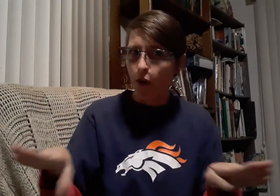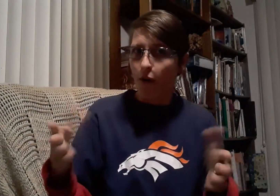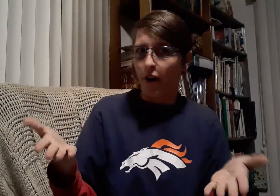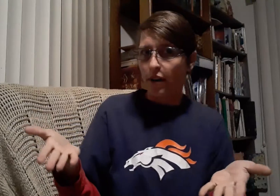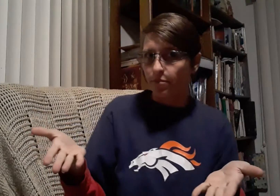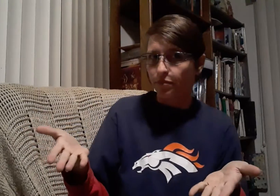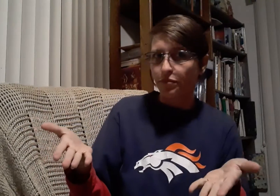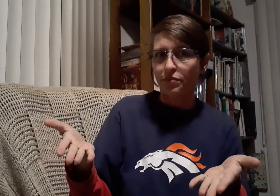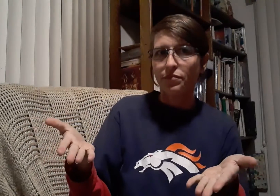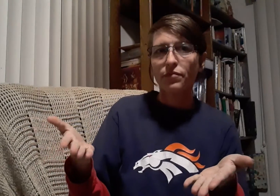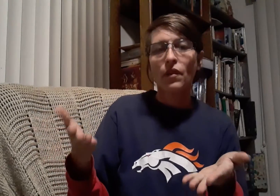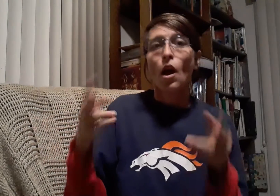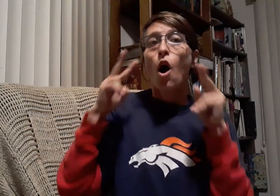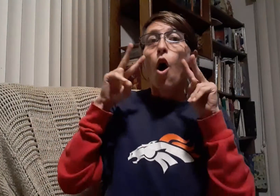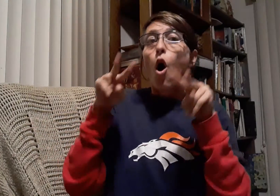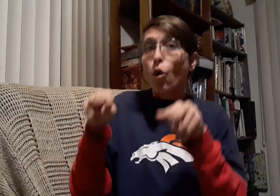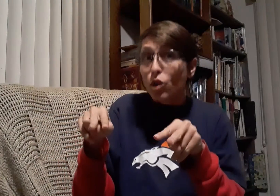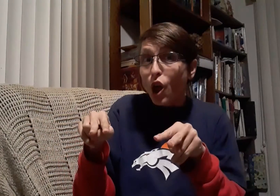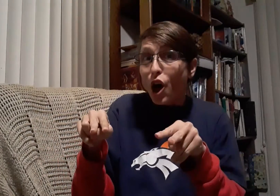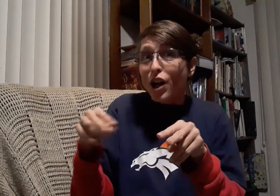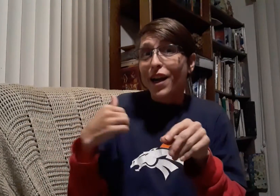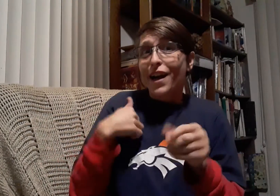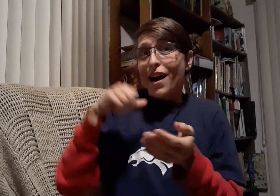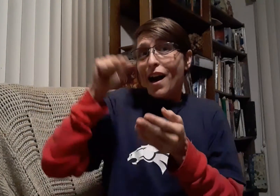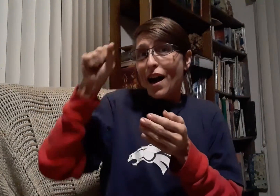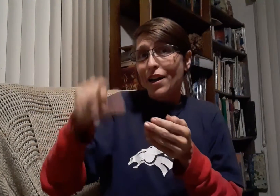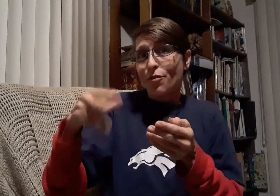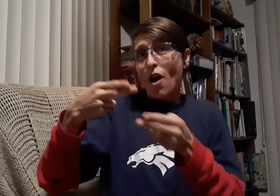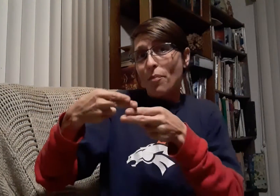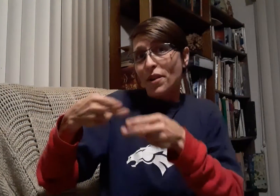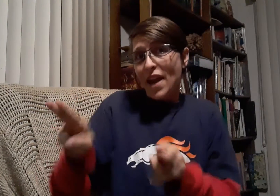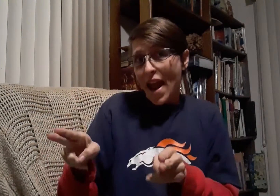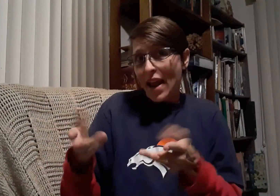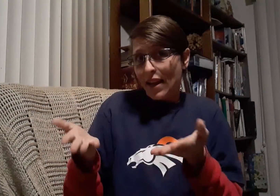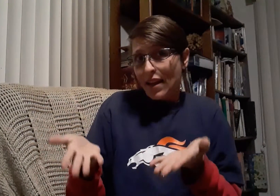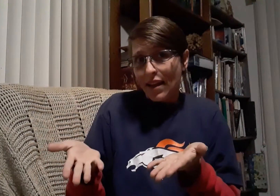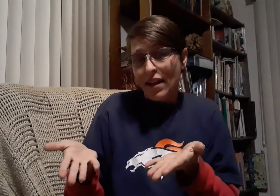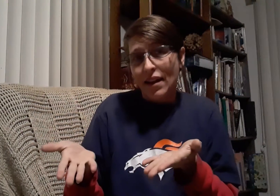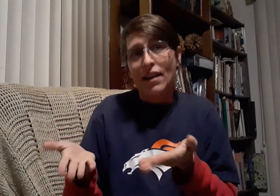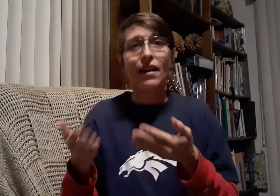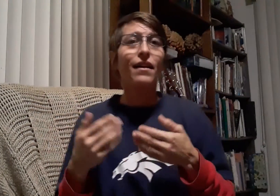floor. Oh, look, I dropped an egg.